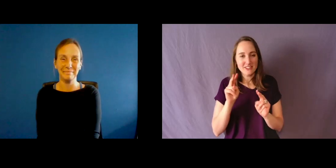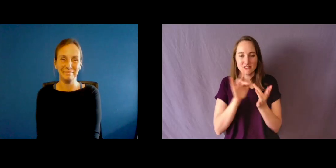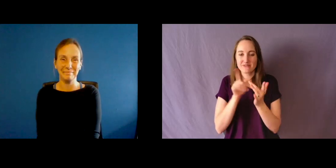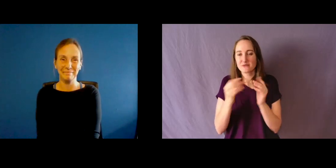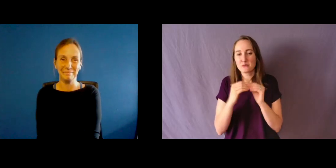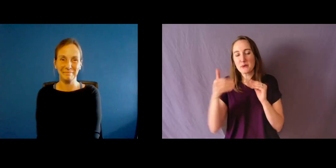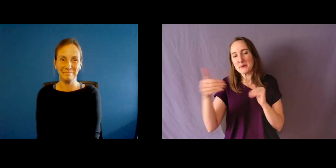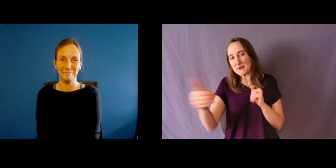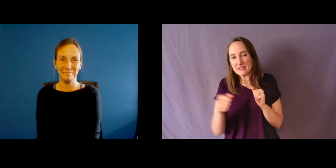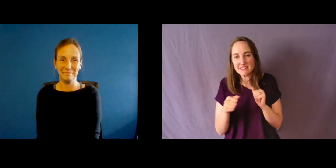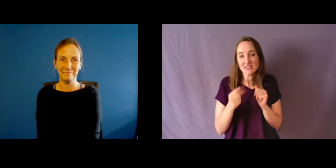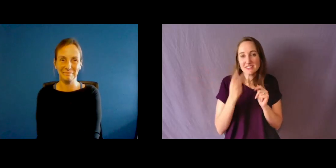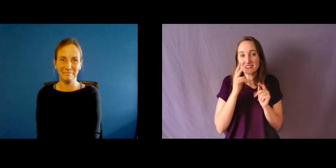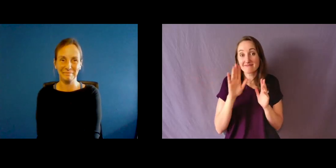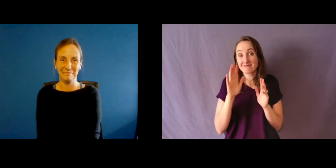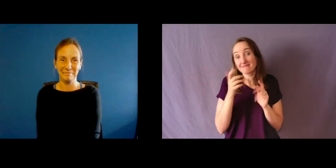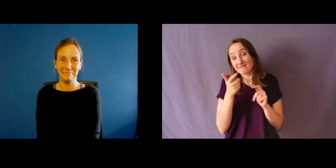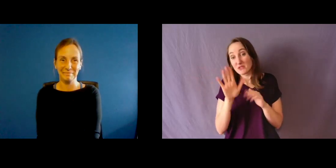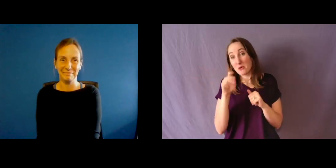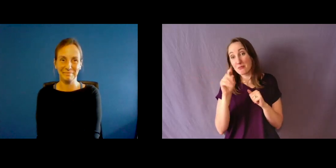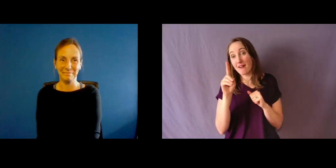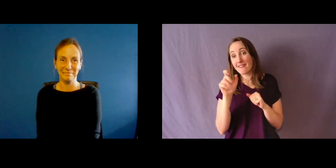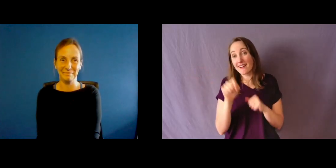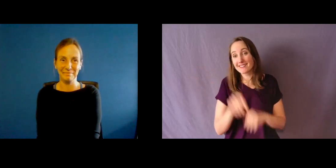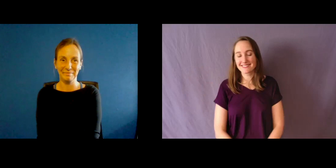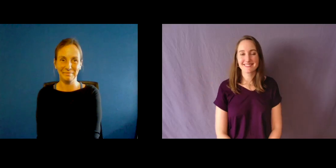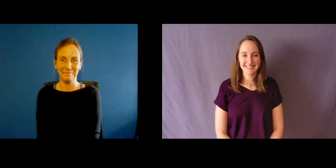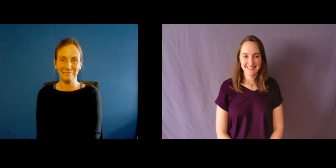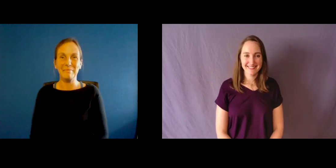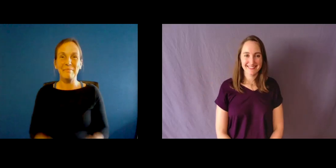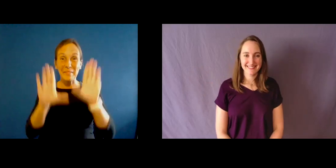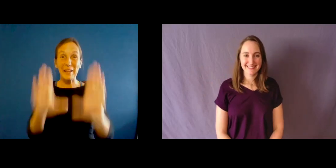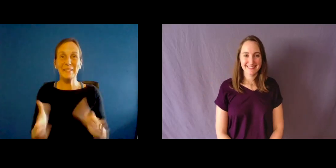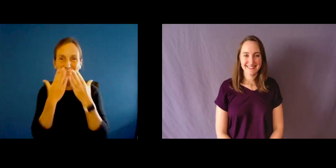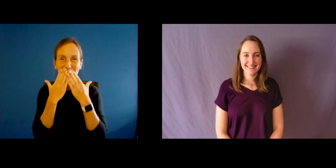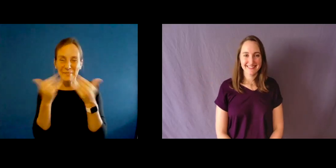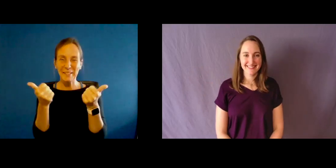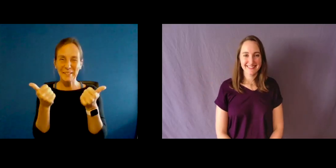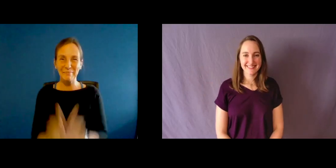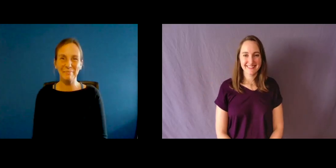you some more and just kind of watching your podcast. Awesome. Thank you. Thanks.